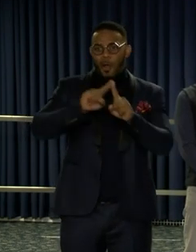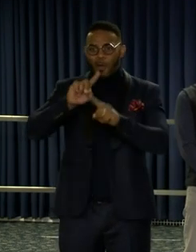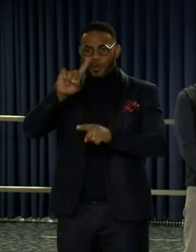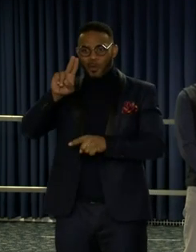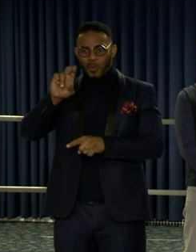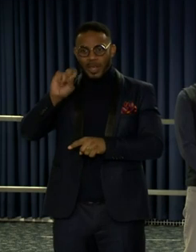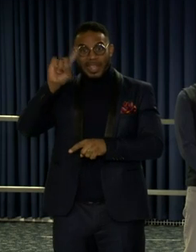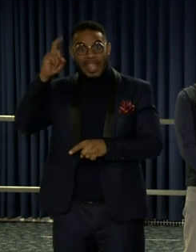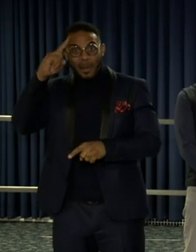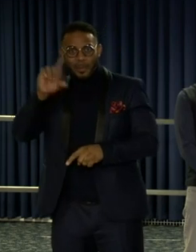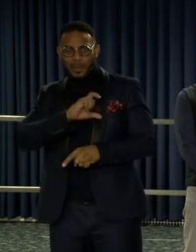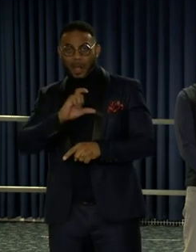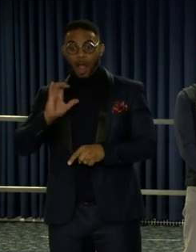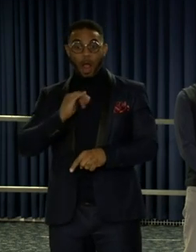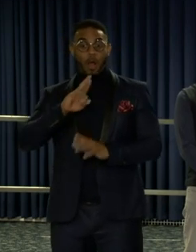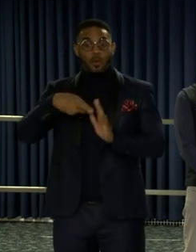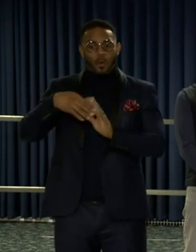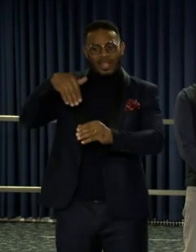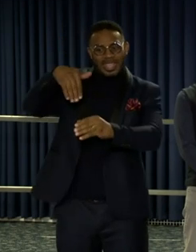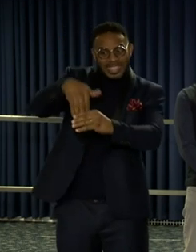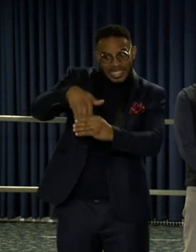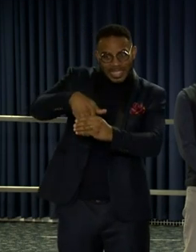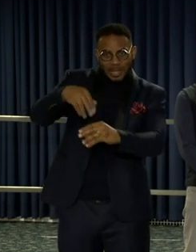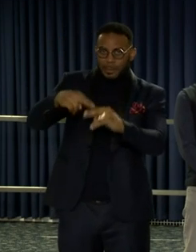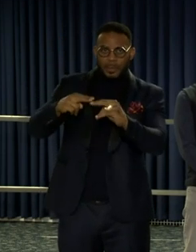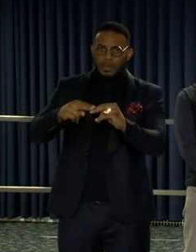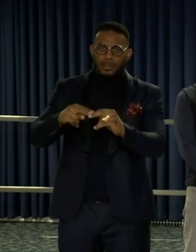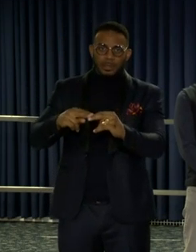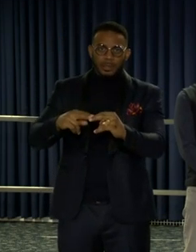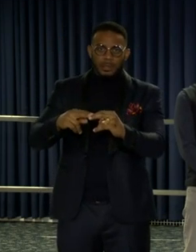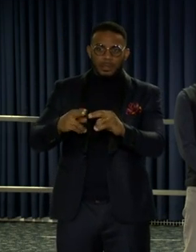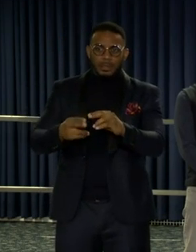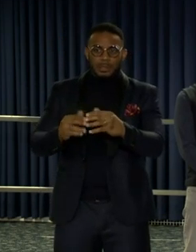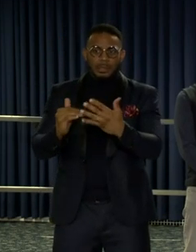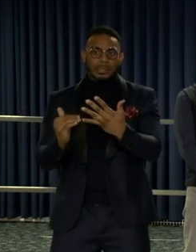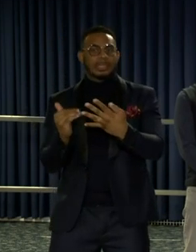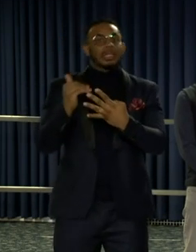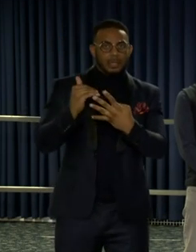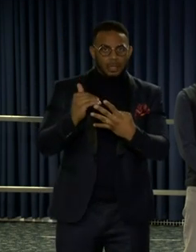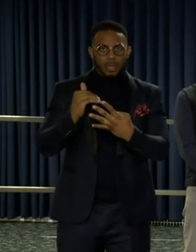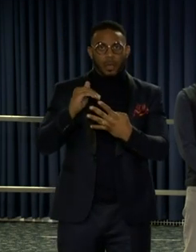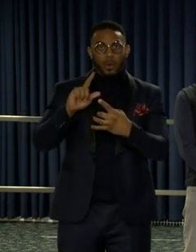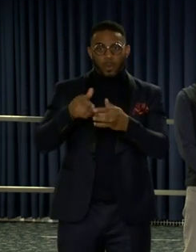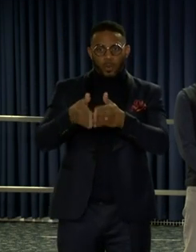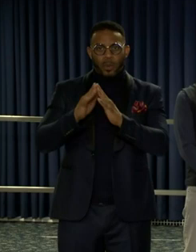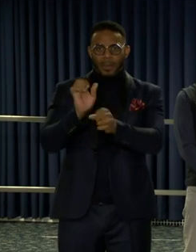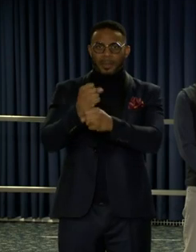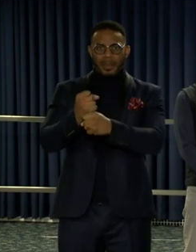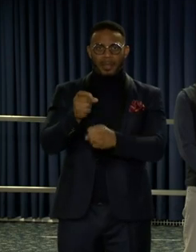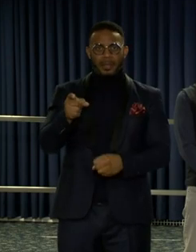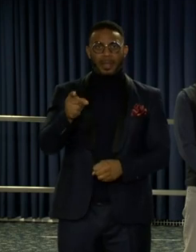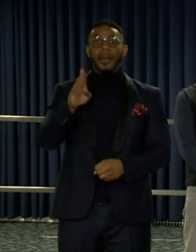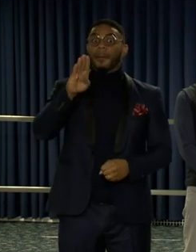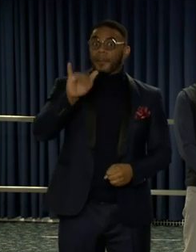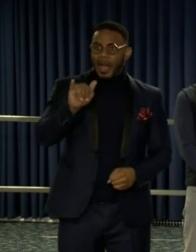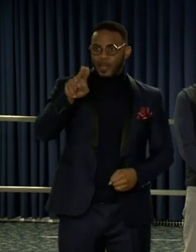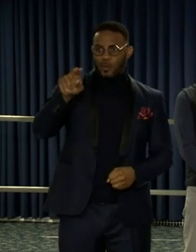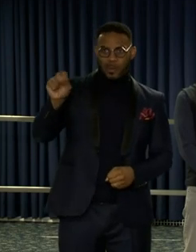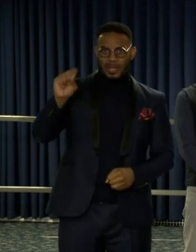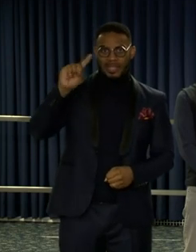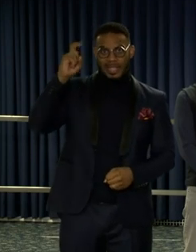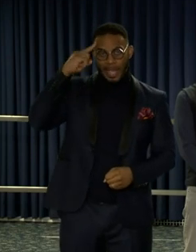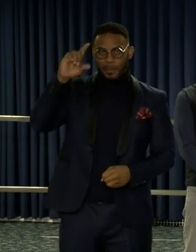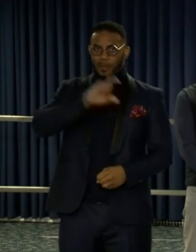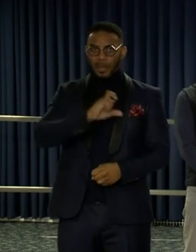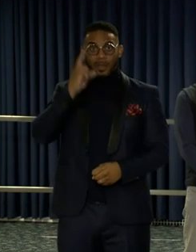Capitol Police, and our role inside was escalated once the request was made by U.S.